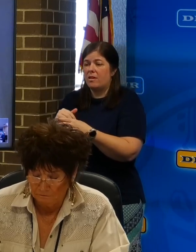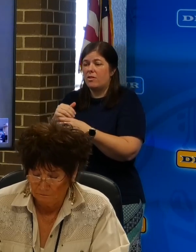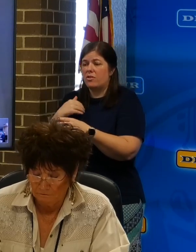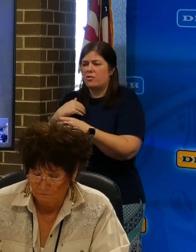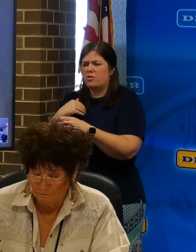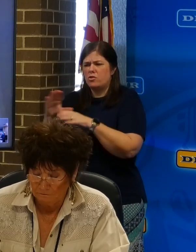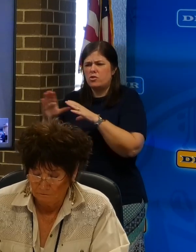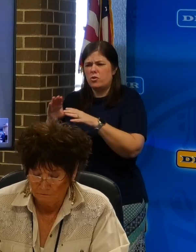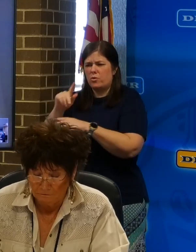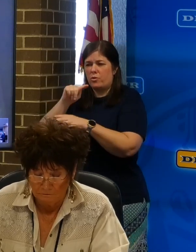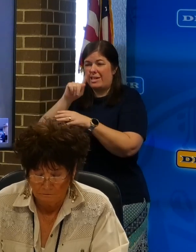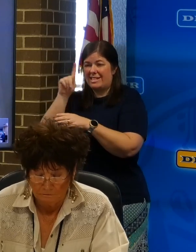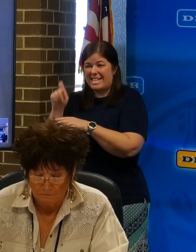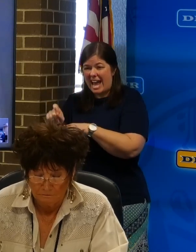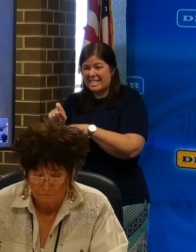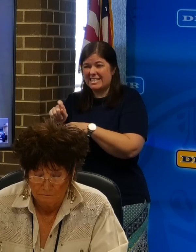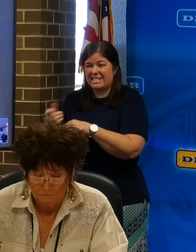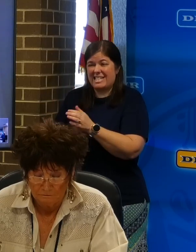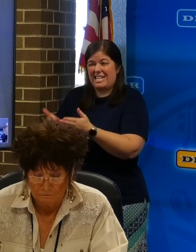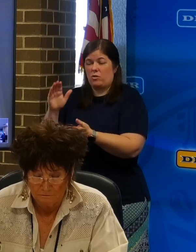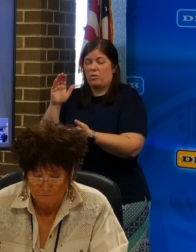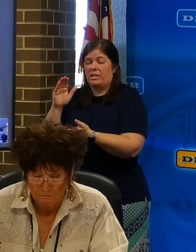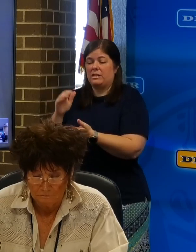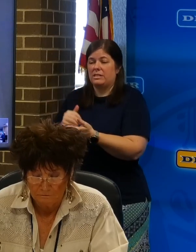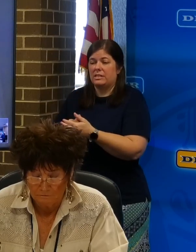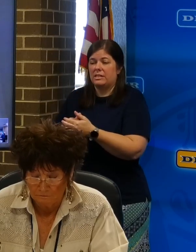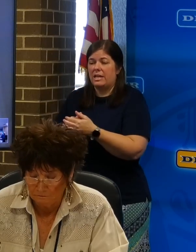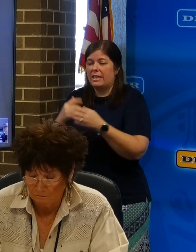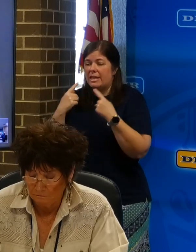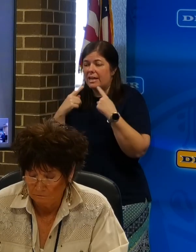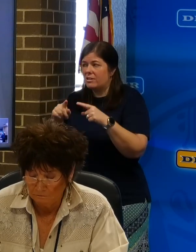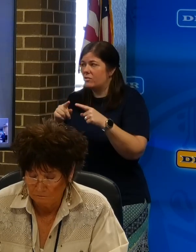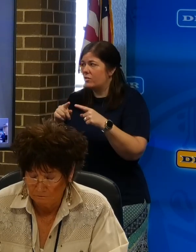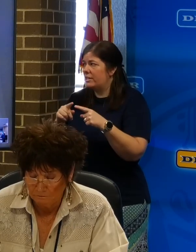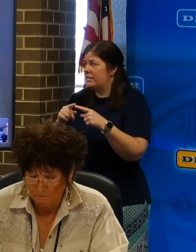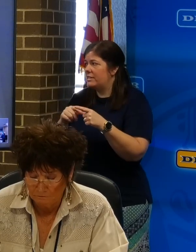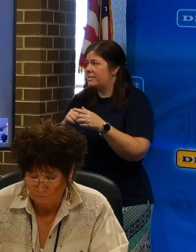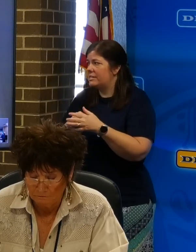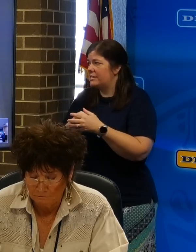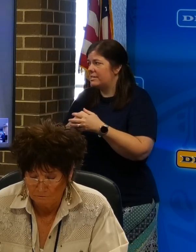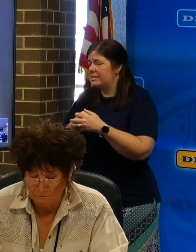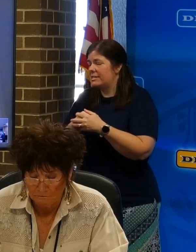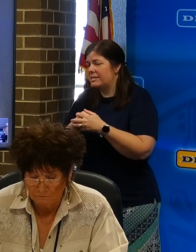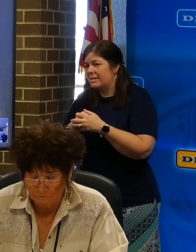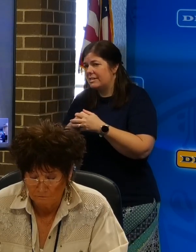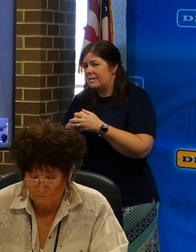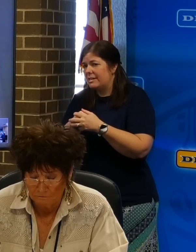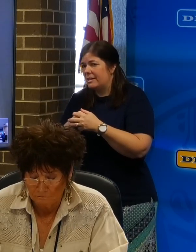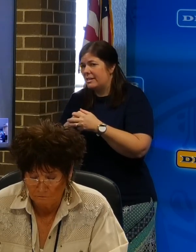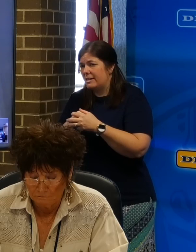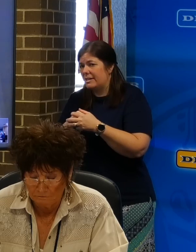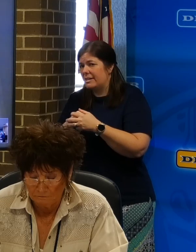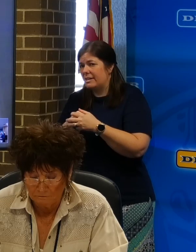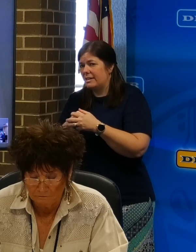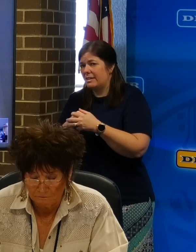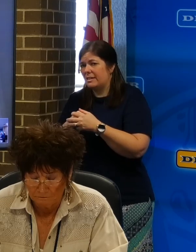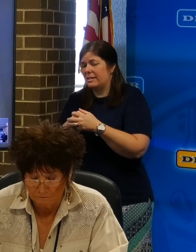increase. The answer is employers' charges will be waived weeks claims due to COVID-19 until further